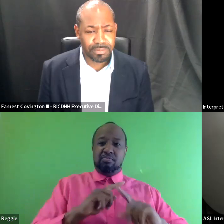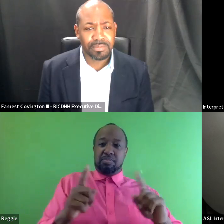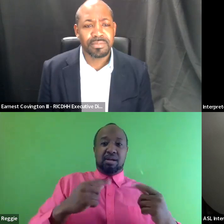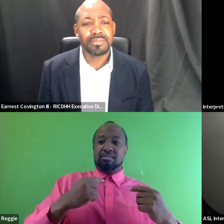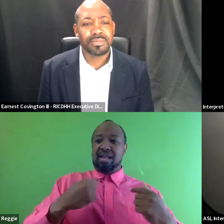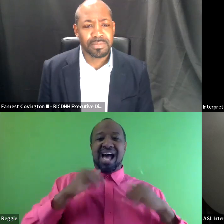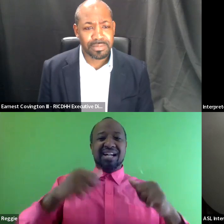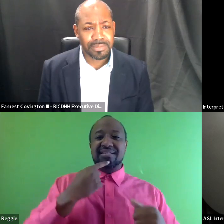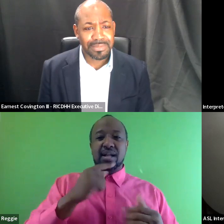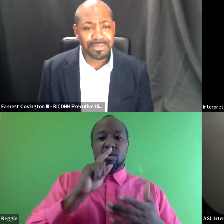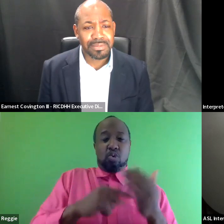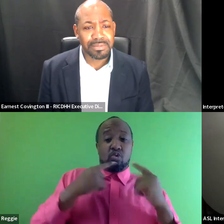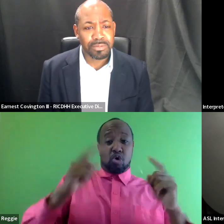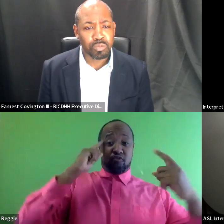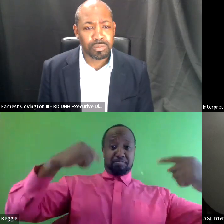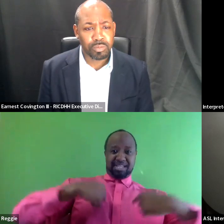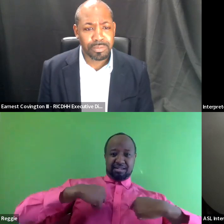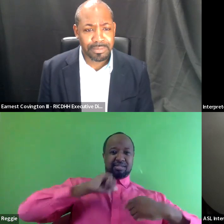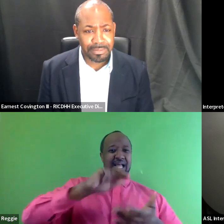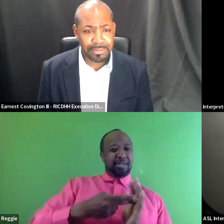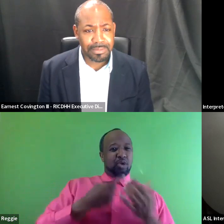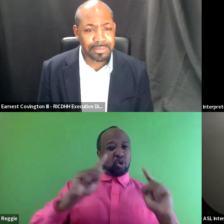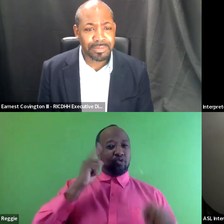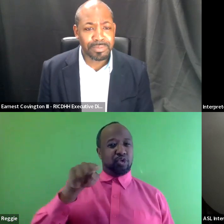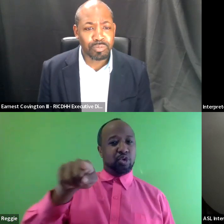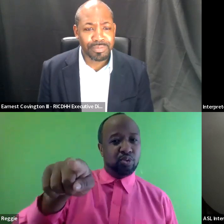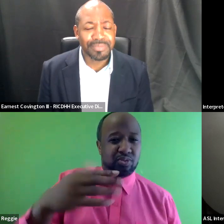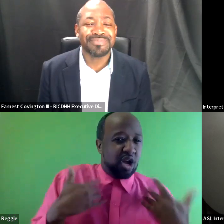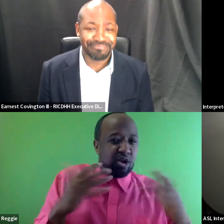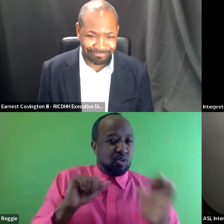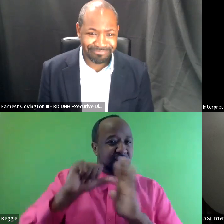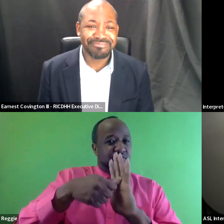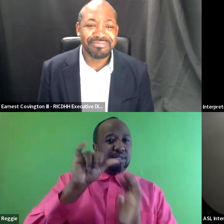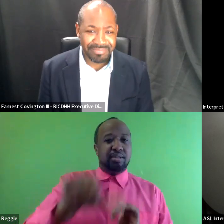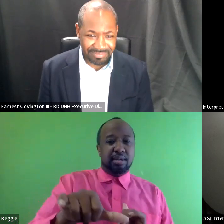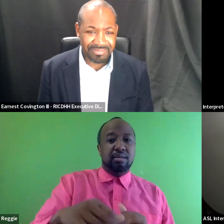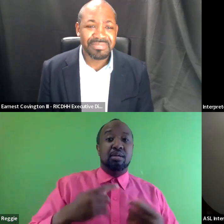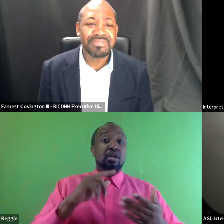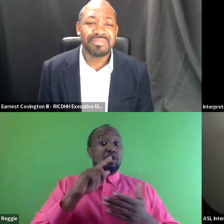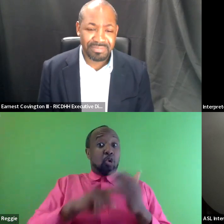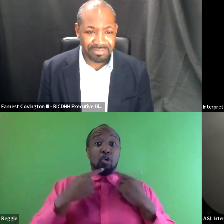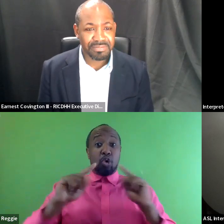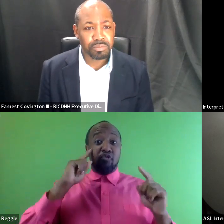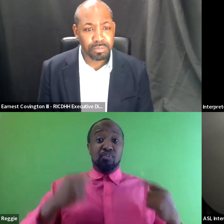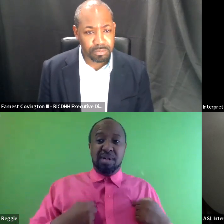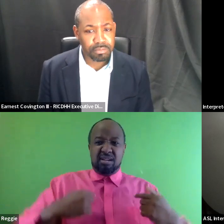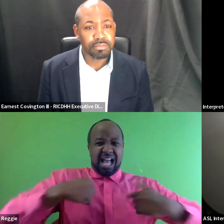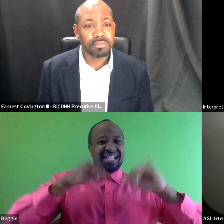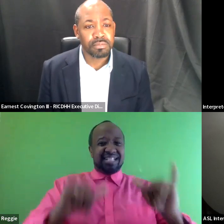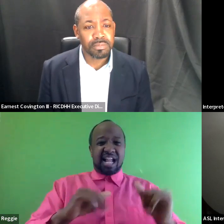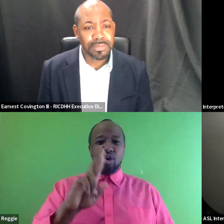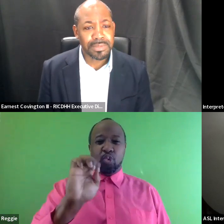Everybody has different perspectives. So what works for me might not work for you. I want to emphasize